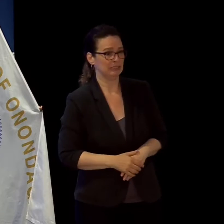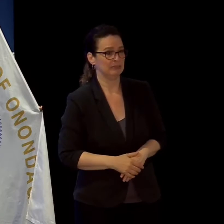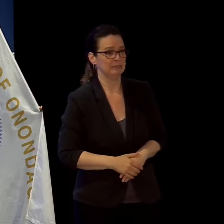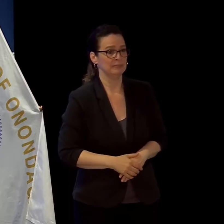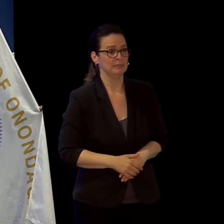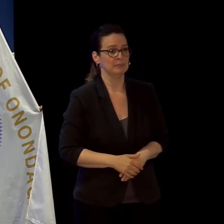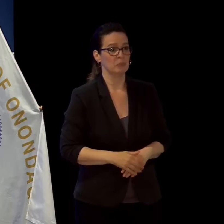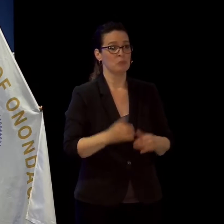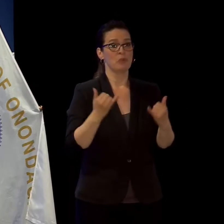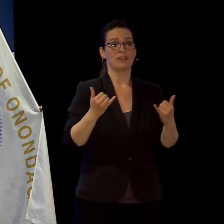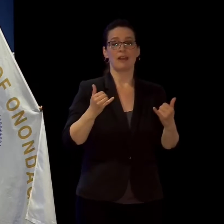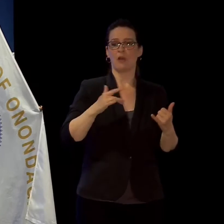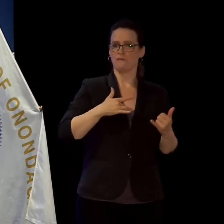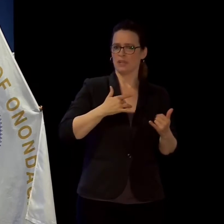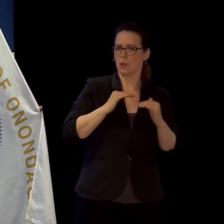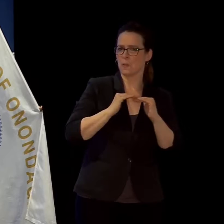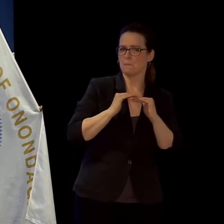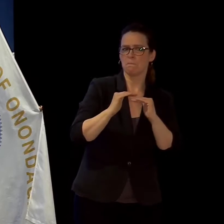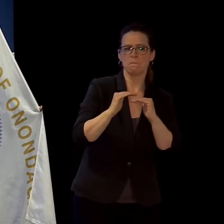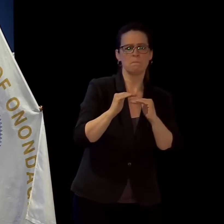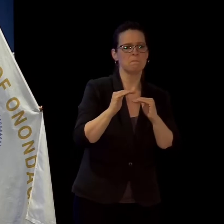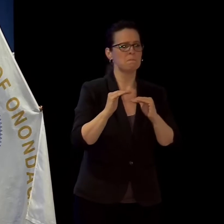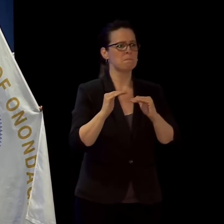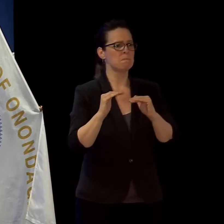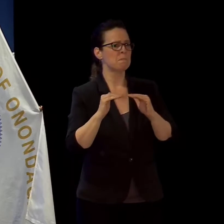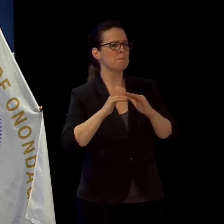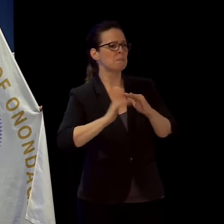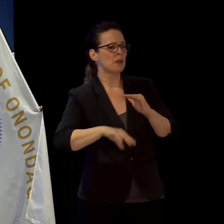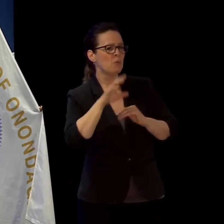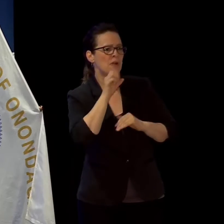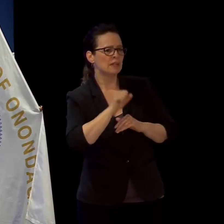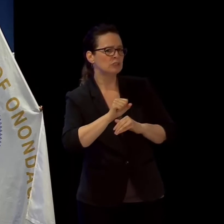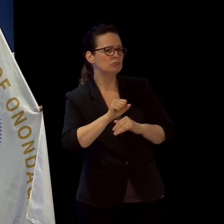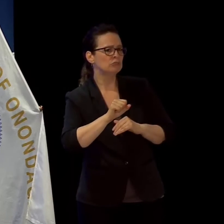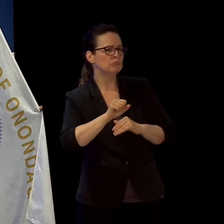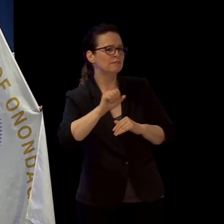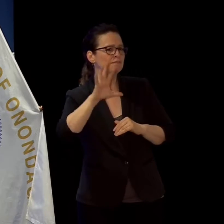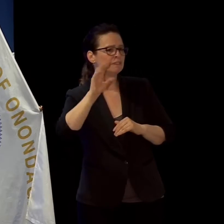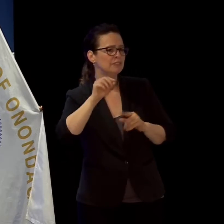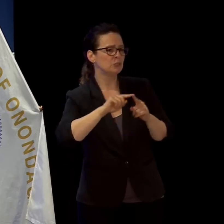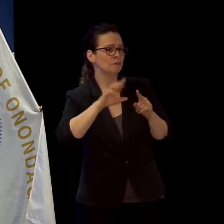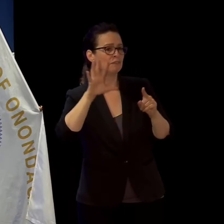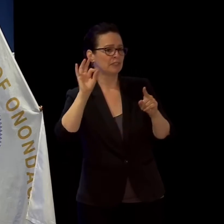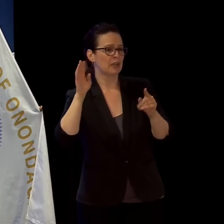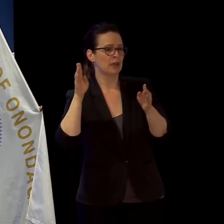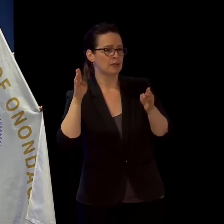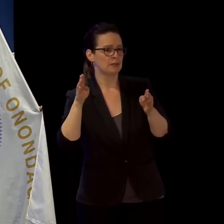we're doing good. We just need to do better in these younger demographics. And our 50 to 59 demographic, we need to do better.